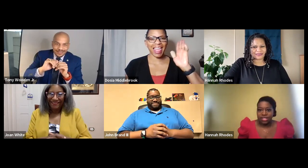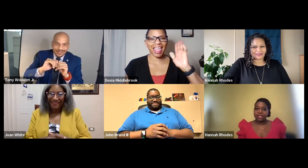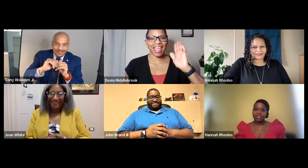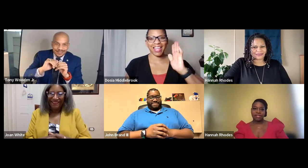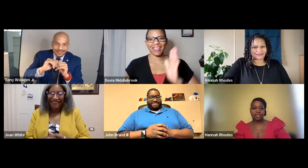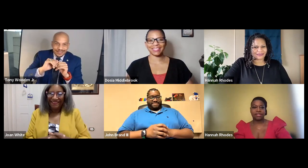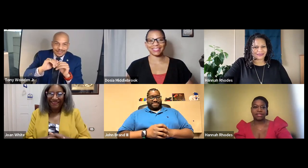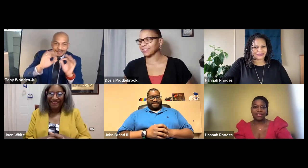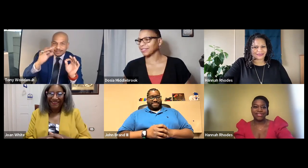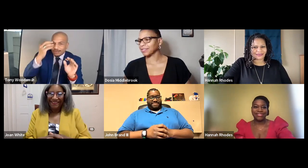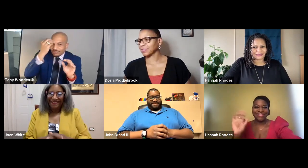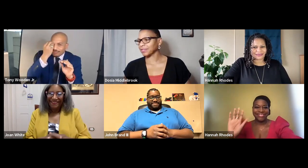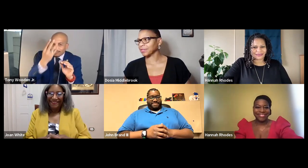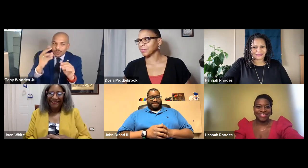And Tony's saying, hey, Cookie.